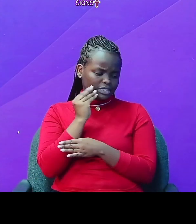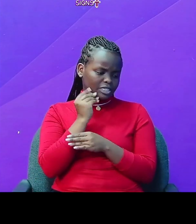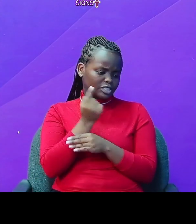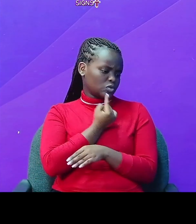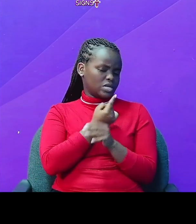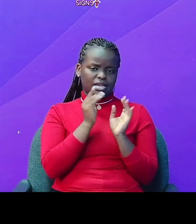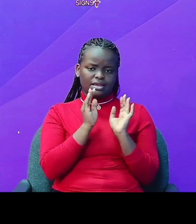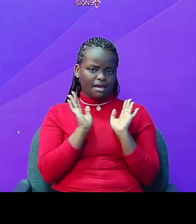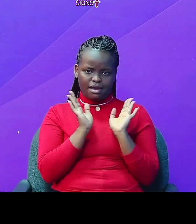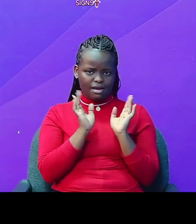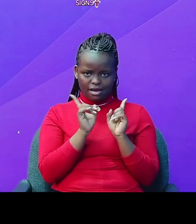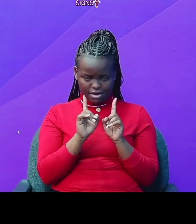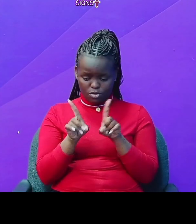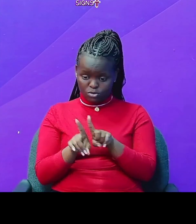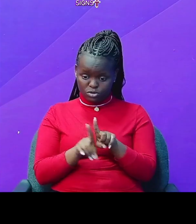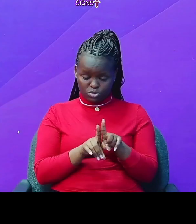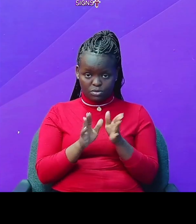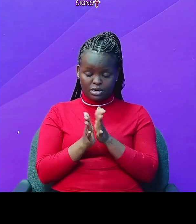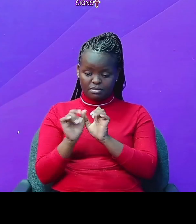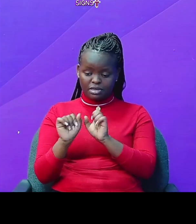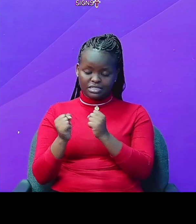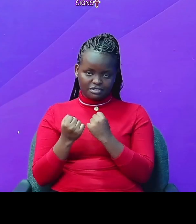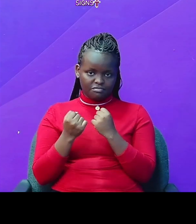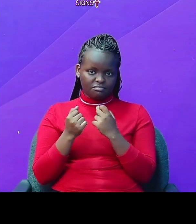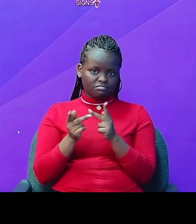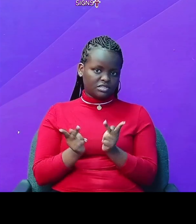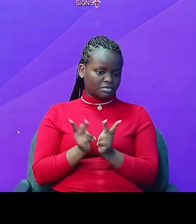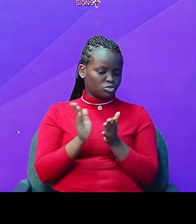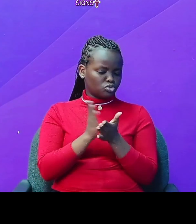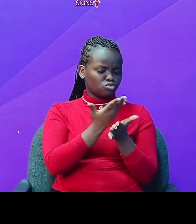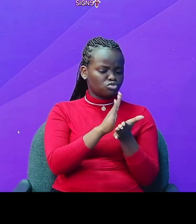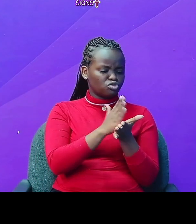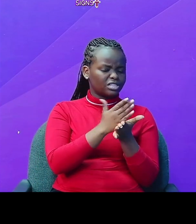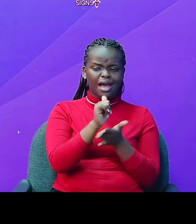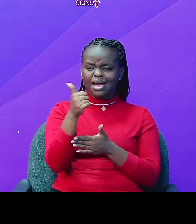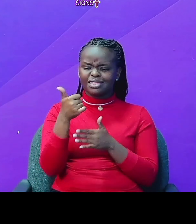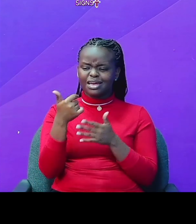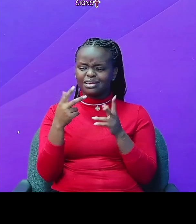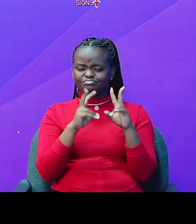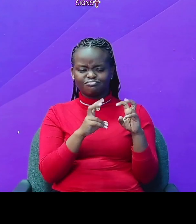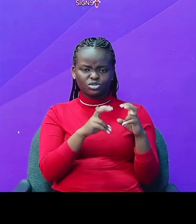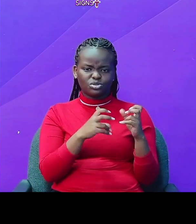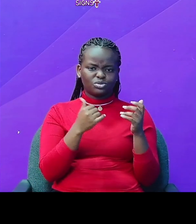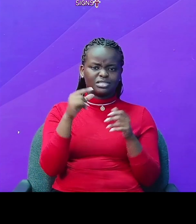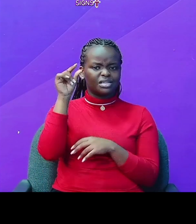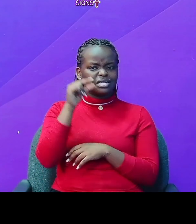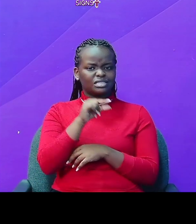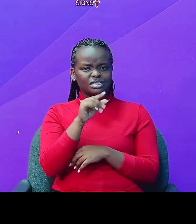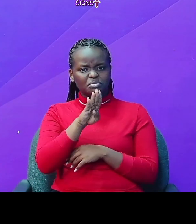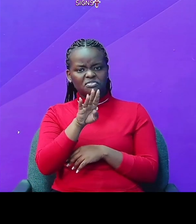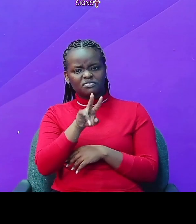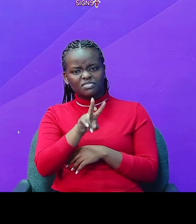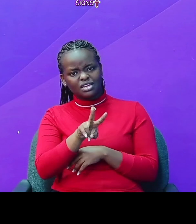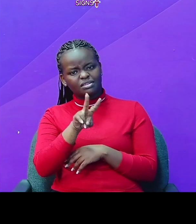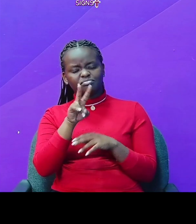but also be a safe space to actually share other type of issues, gender violence, for example,